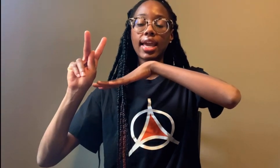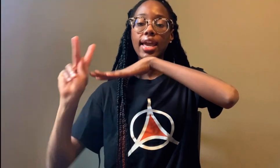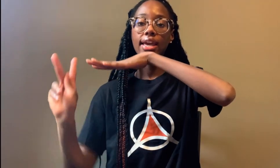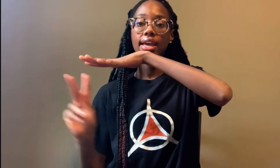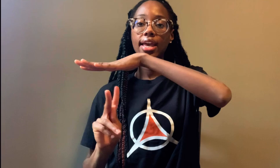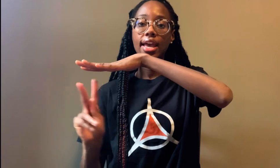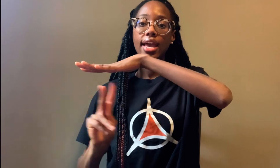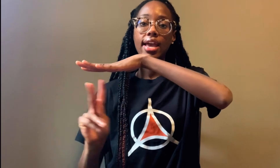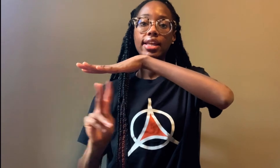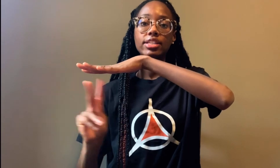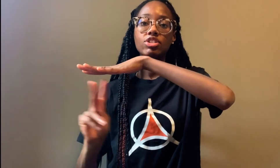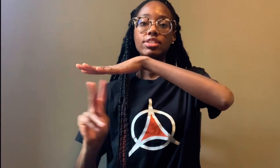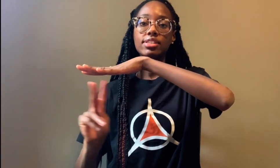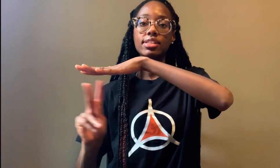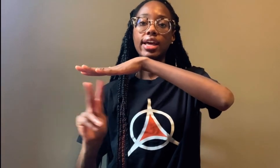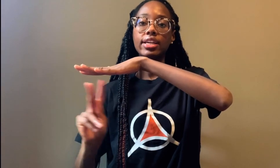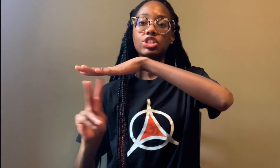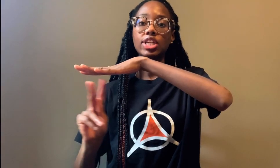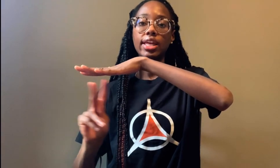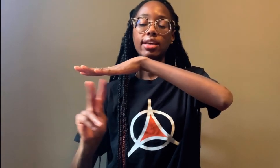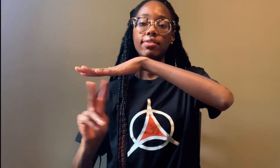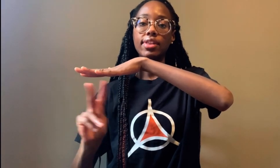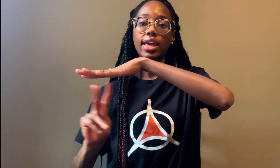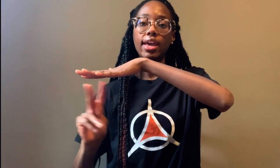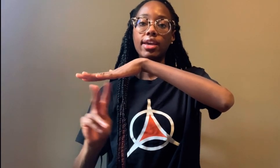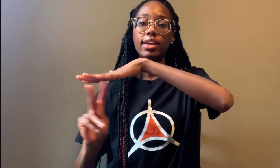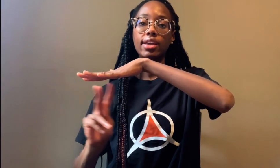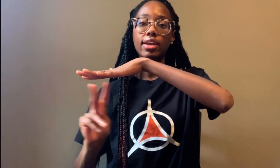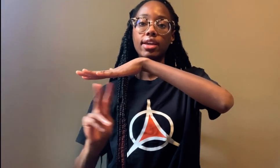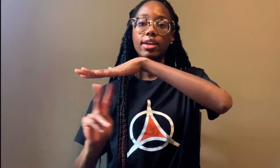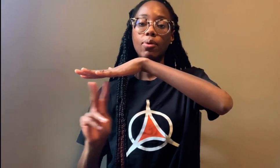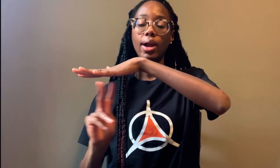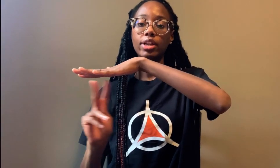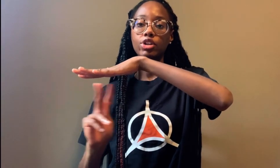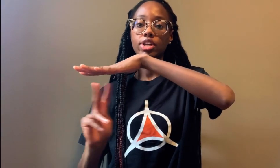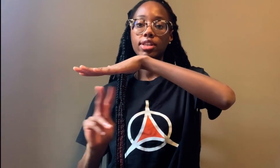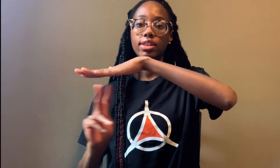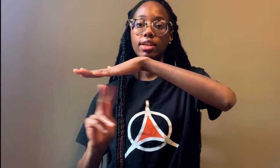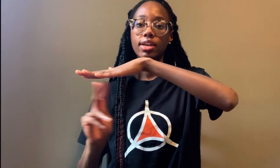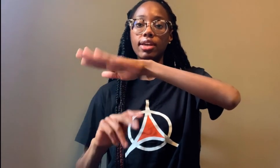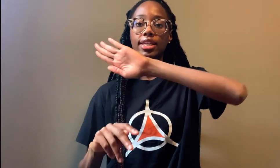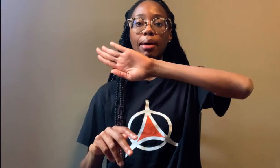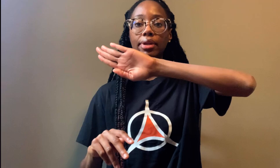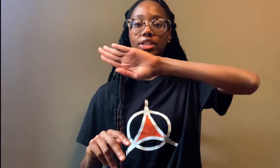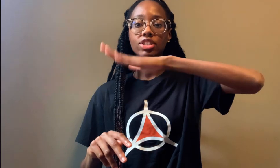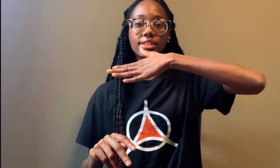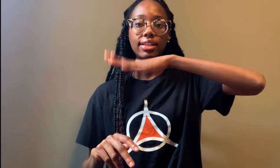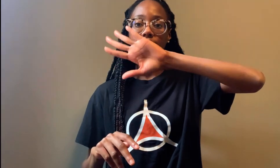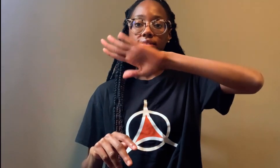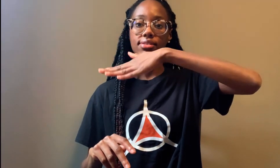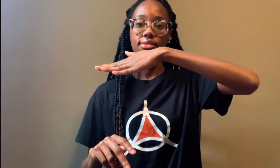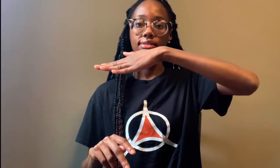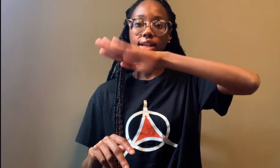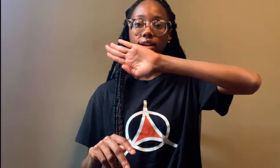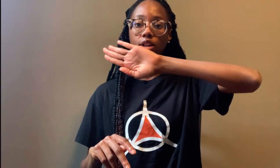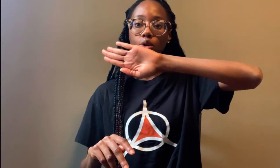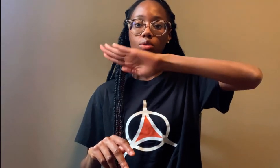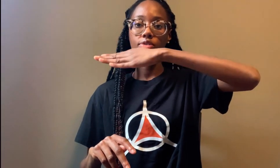K. And it's just a slight shake of the K right underneath. Dominant is just like this, like a closed